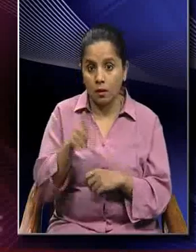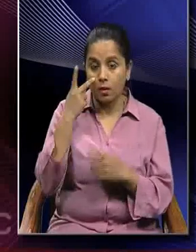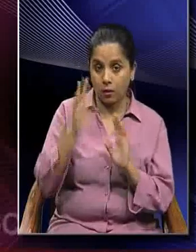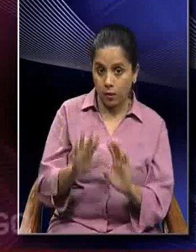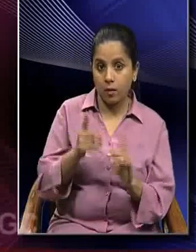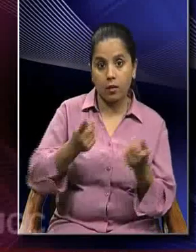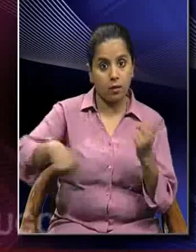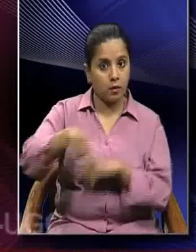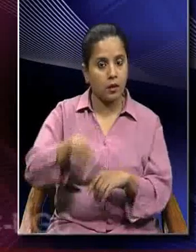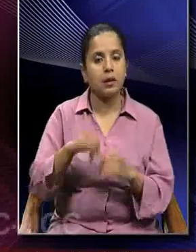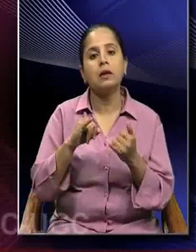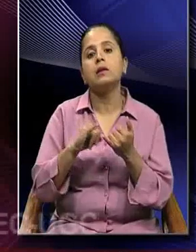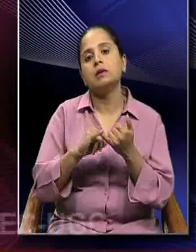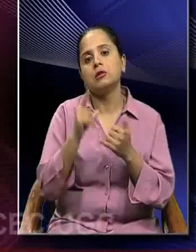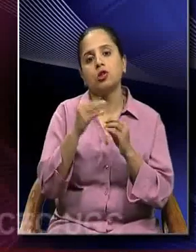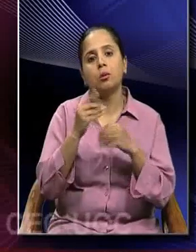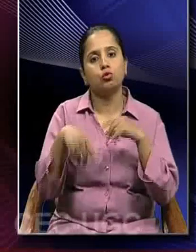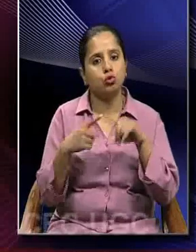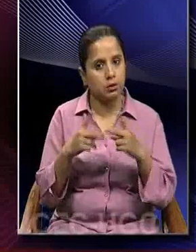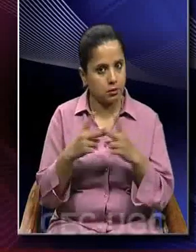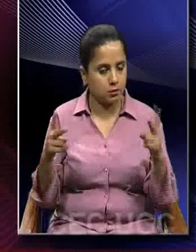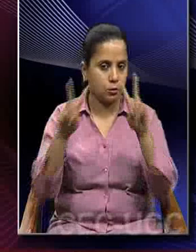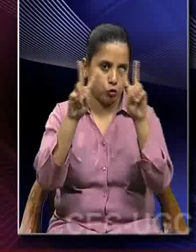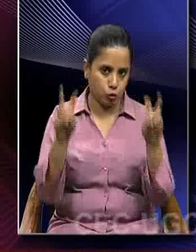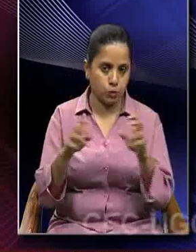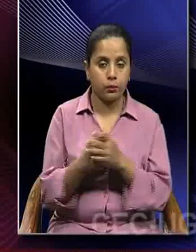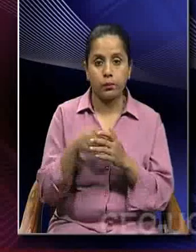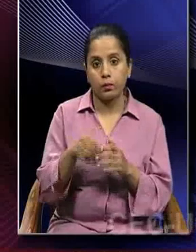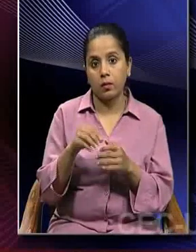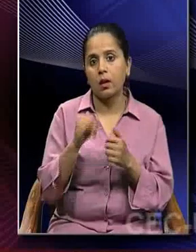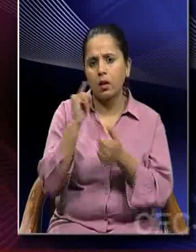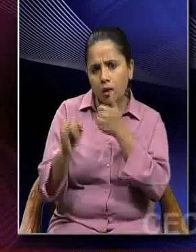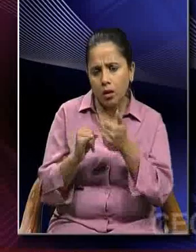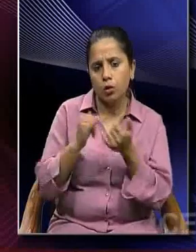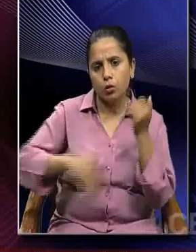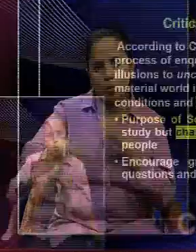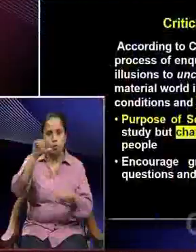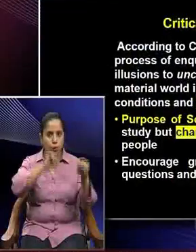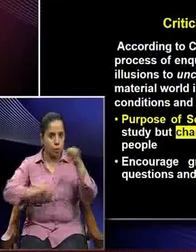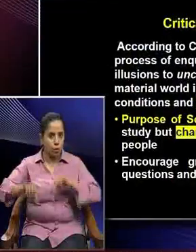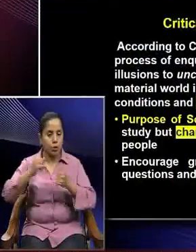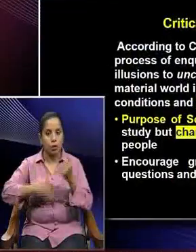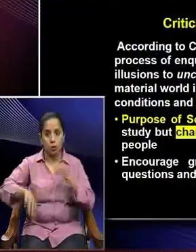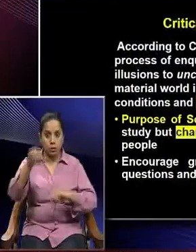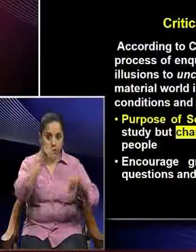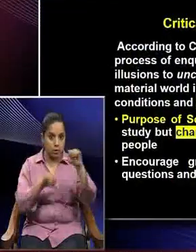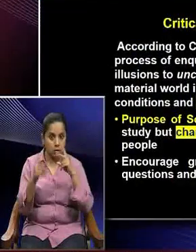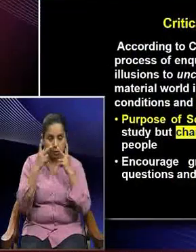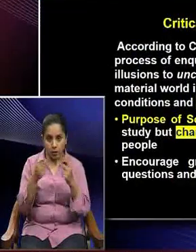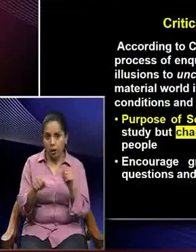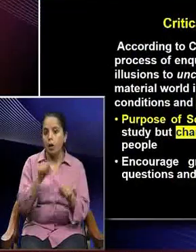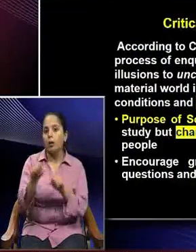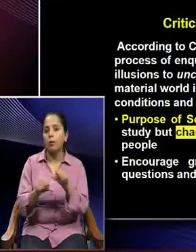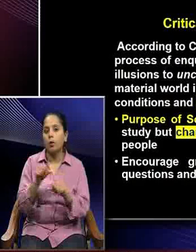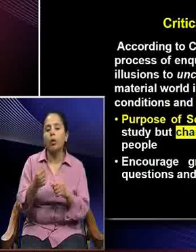as its subject matter. According to critical social science is a critical process